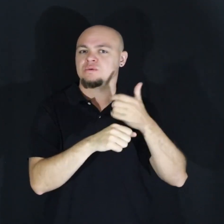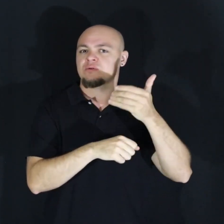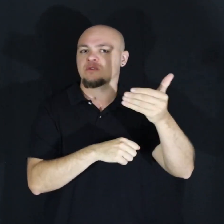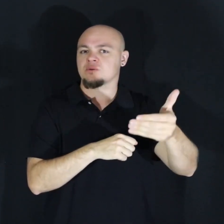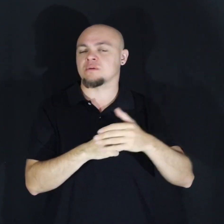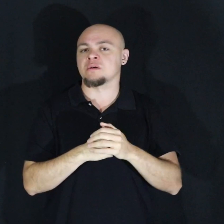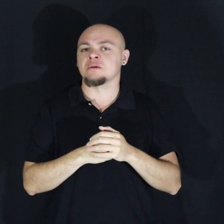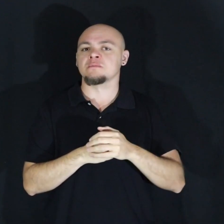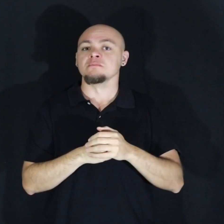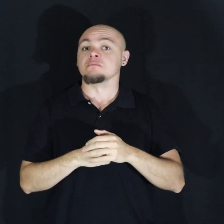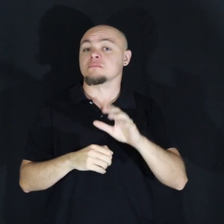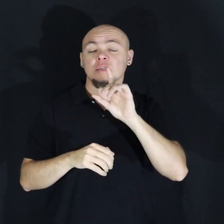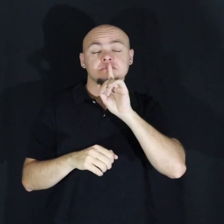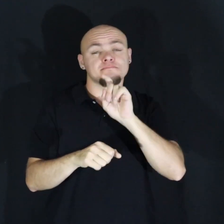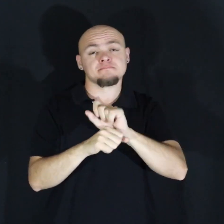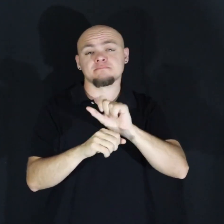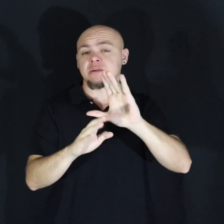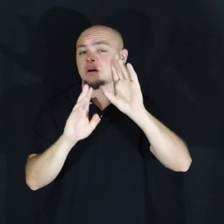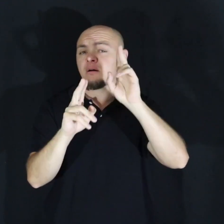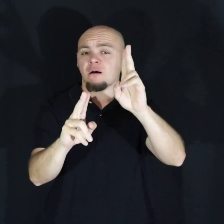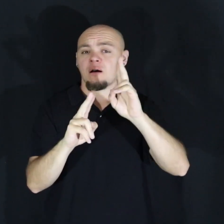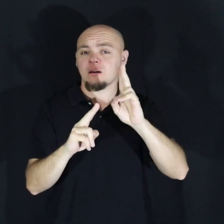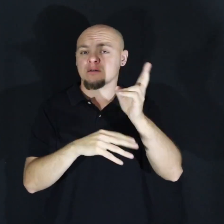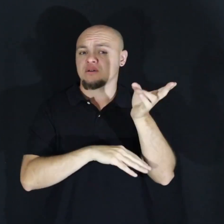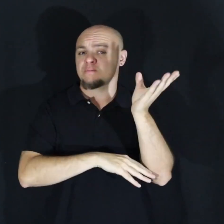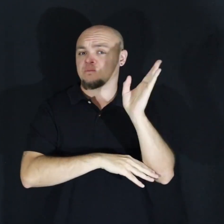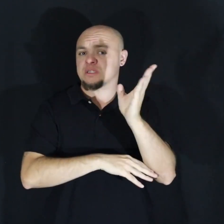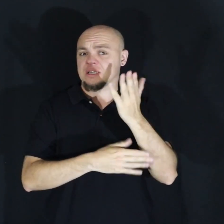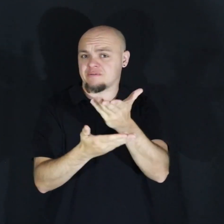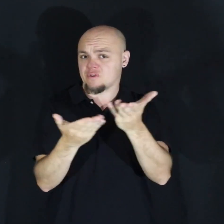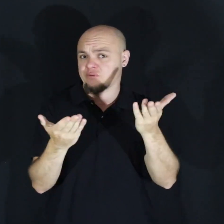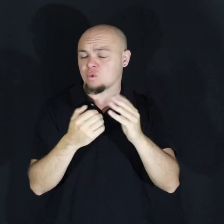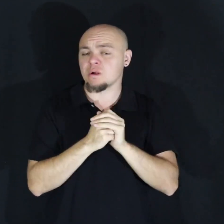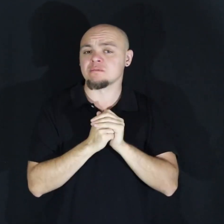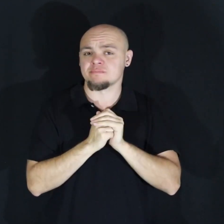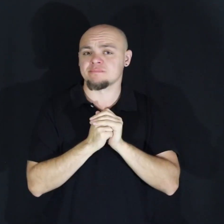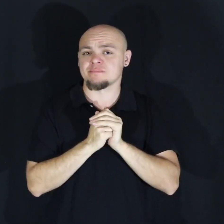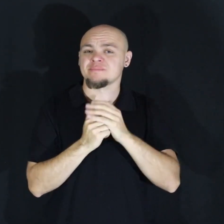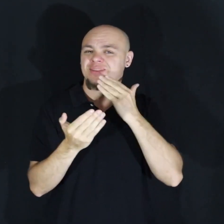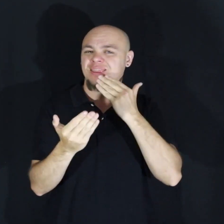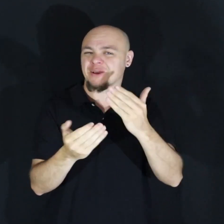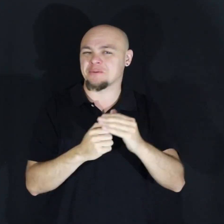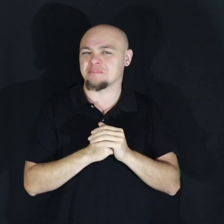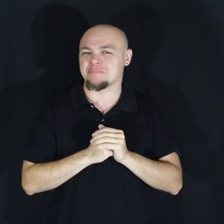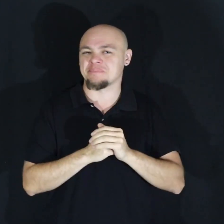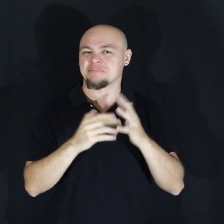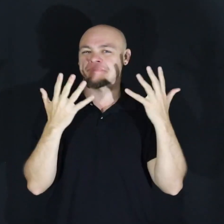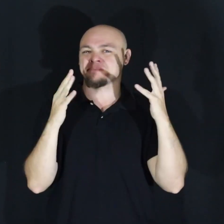It has been an absolute pleasure getting to present before all of you. Thank you.